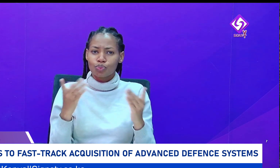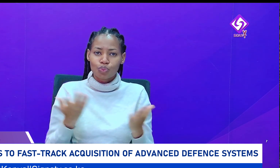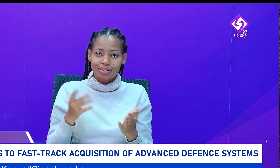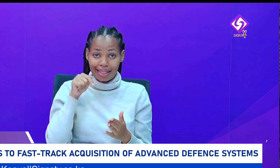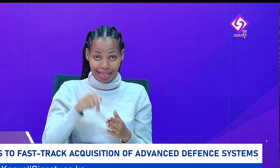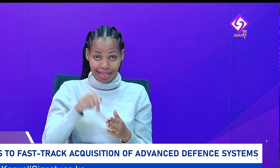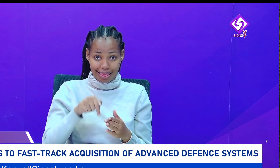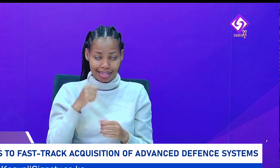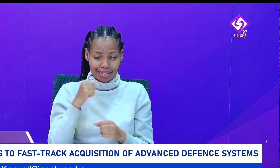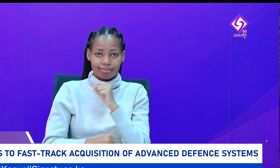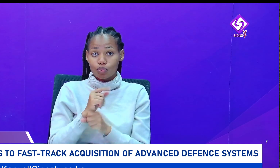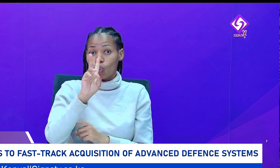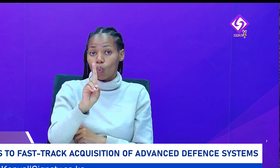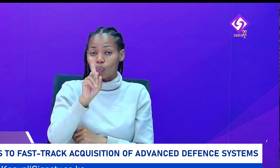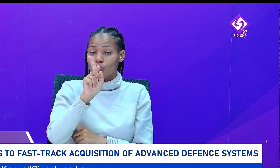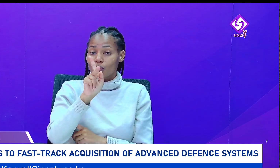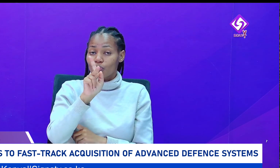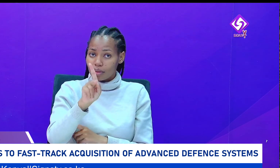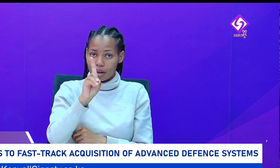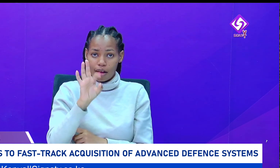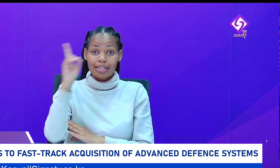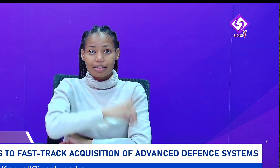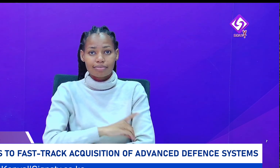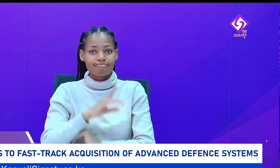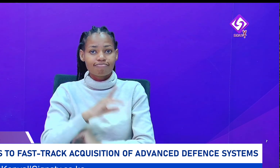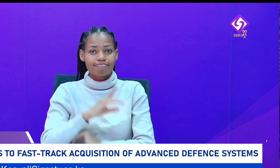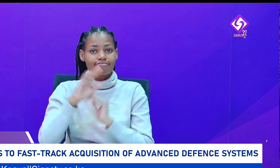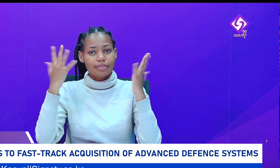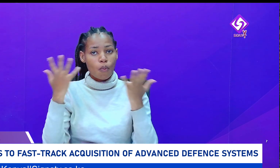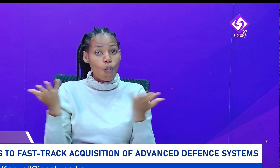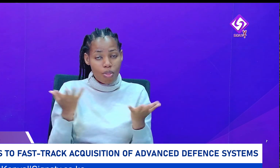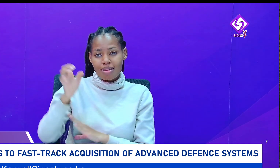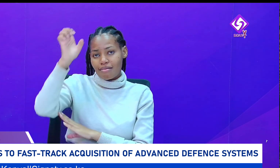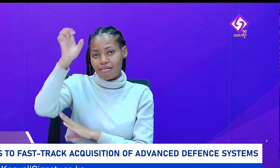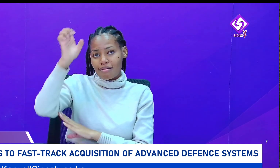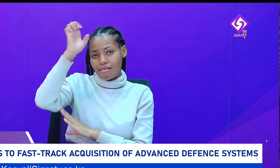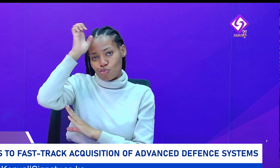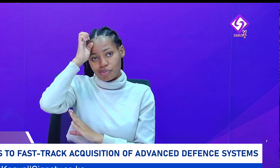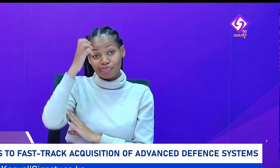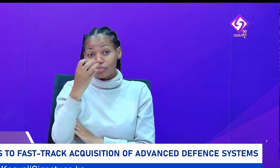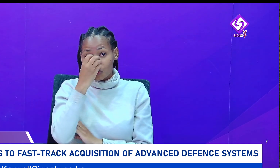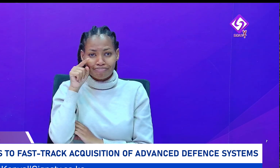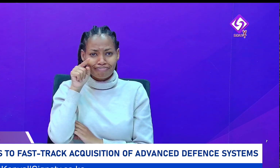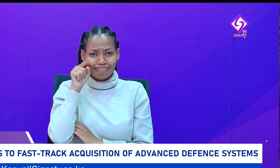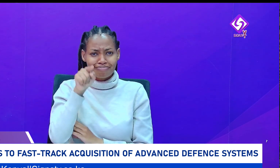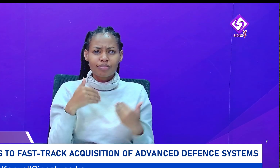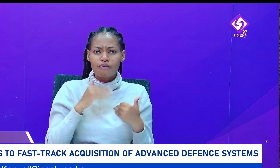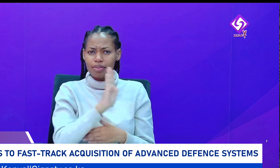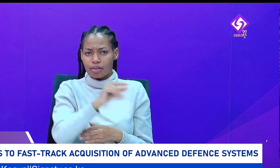Speaking during this year's KDF Day celebration that was held in Eldoret, President William Ruto affirmed